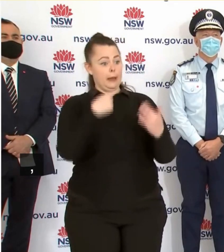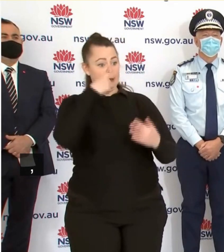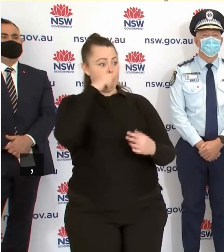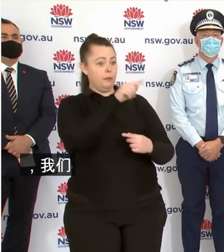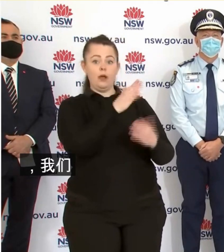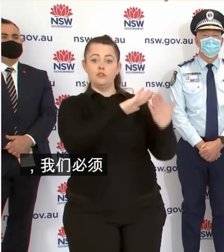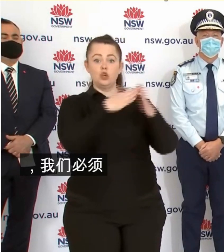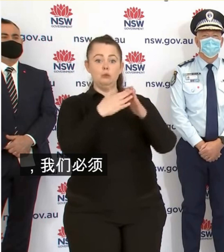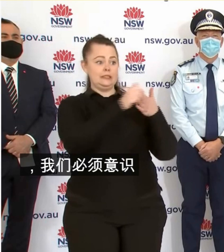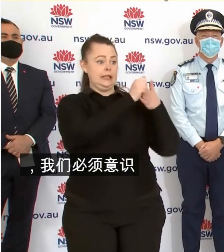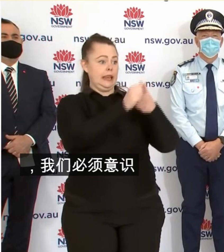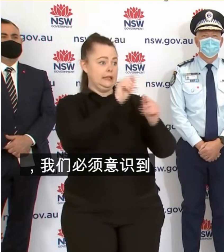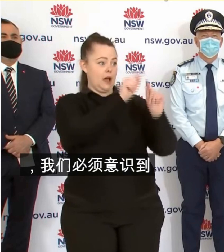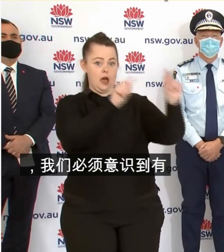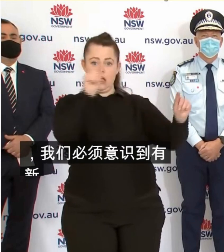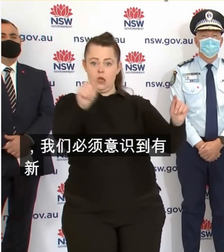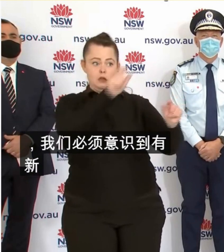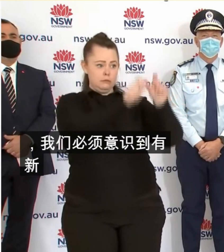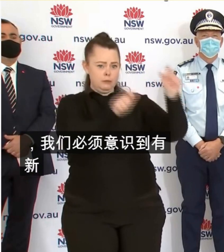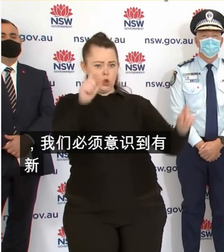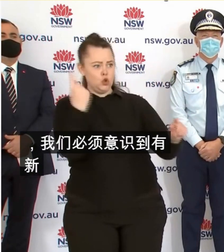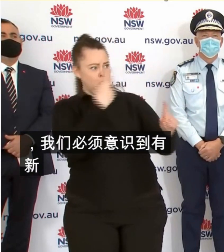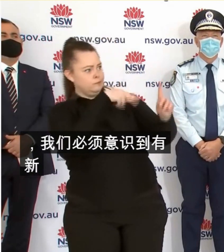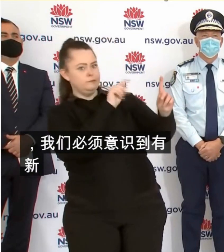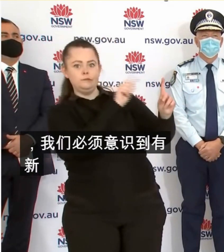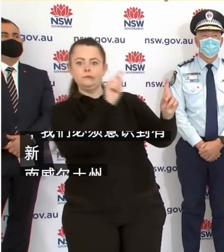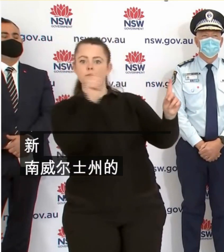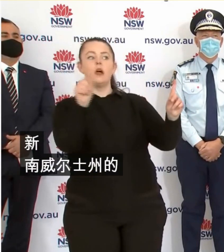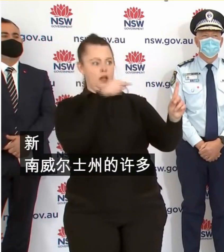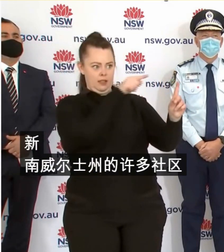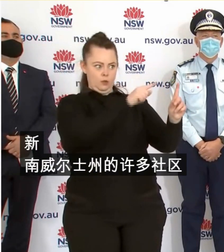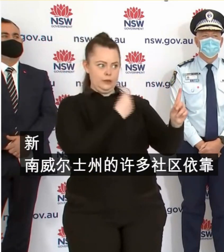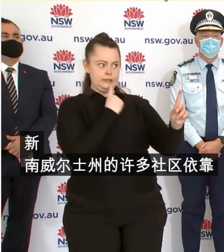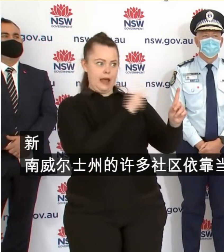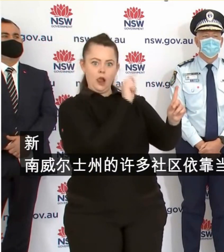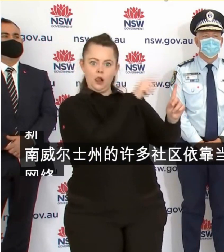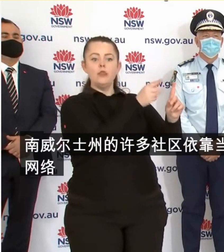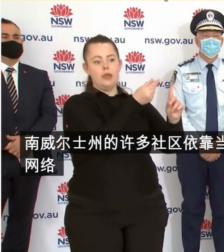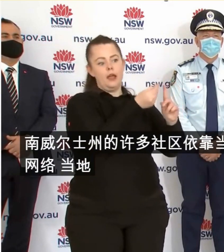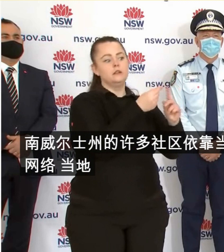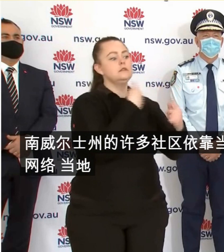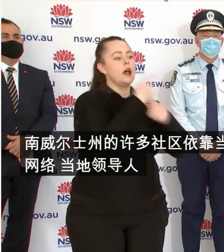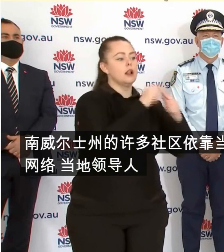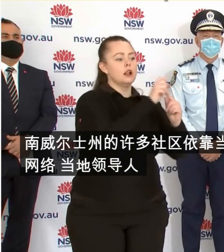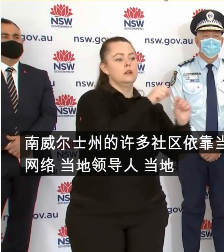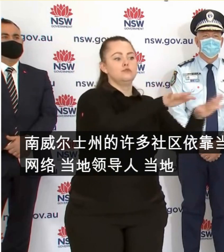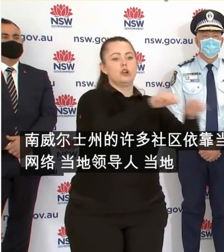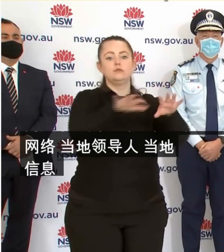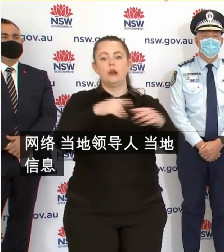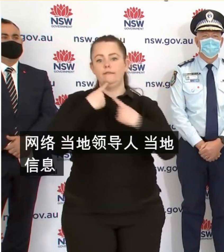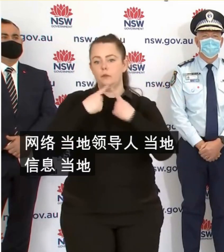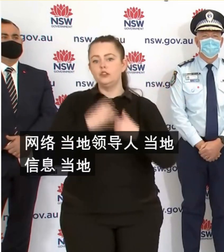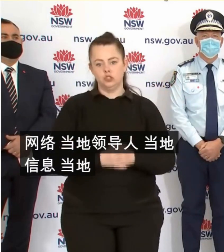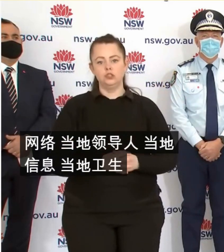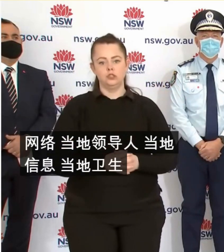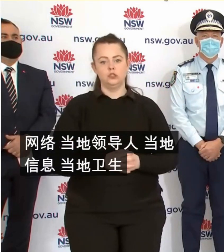leaders, and we have to appreciate that there are so many communities in regional New South Wales that rely on their local networks, their local leaders, their